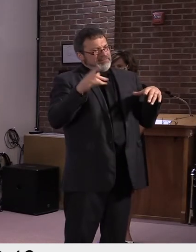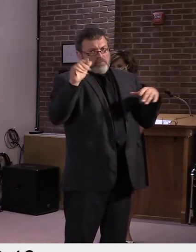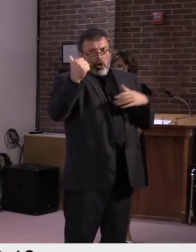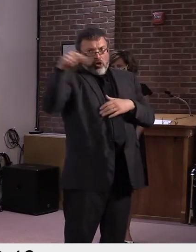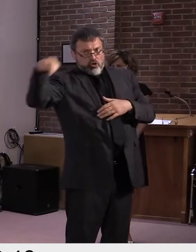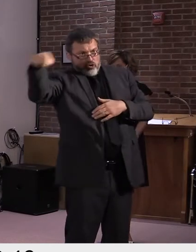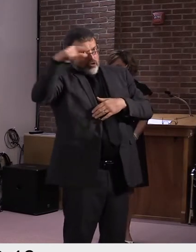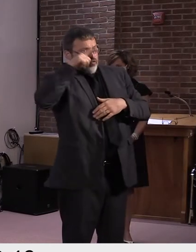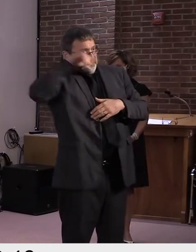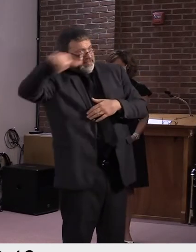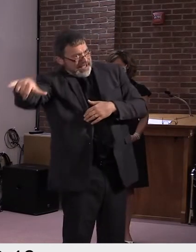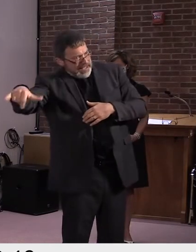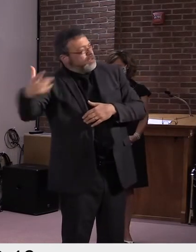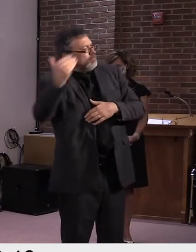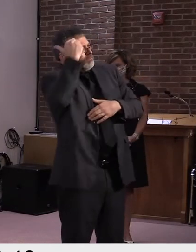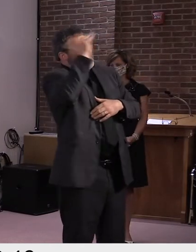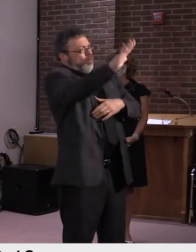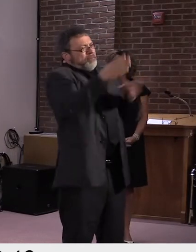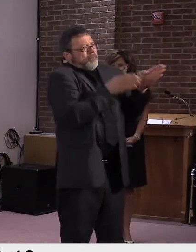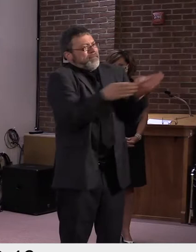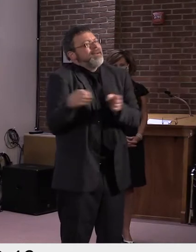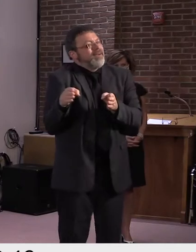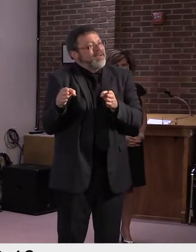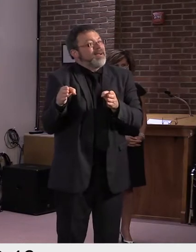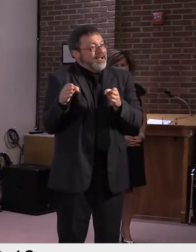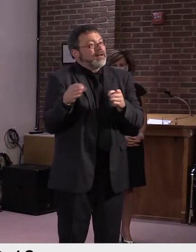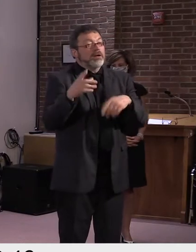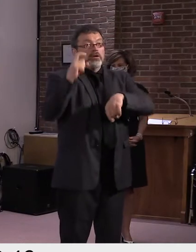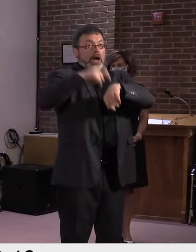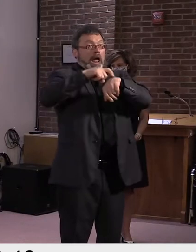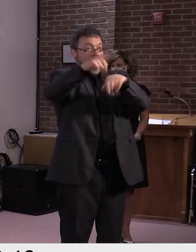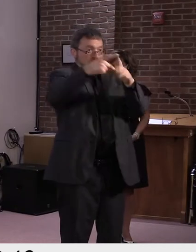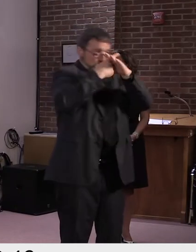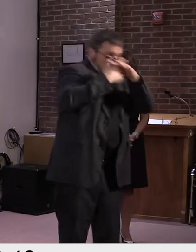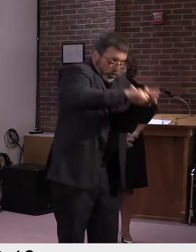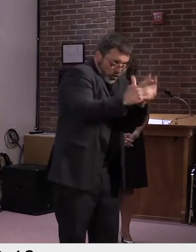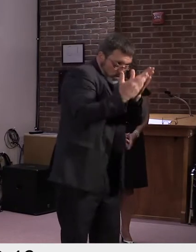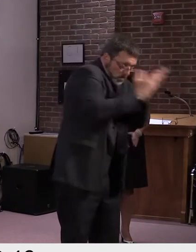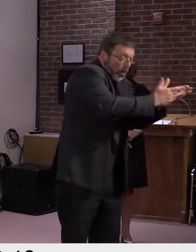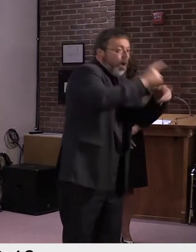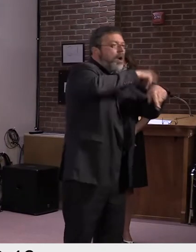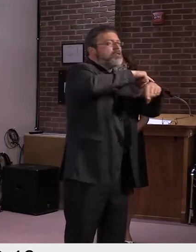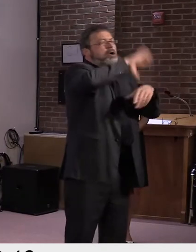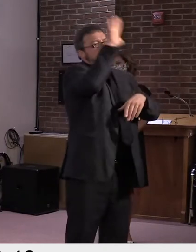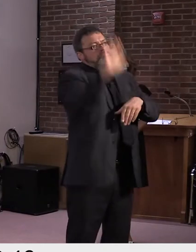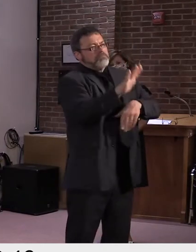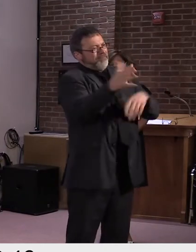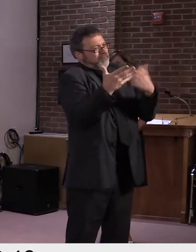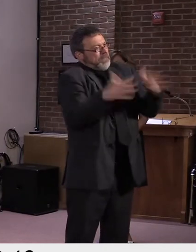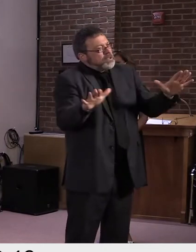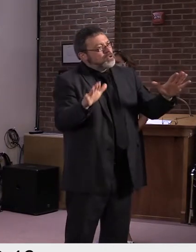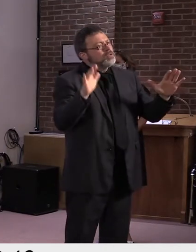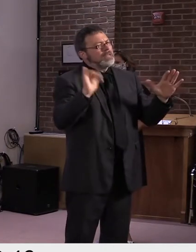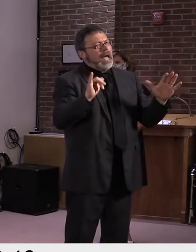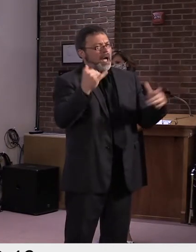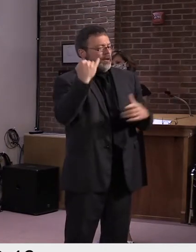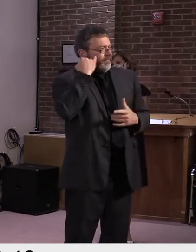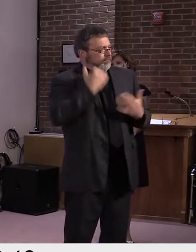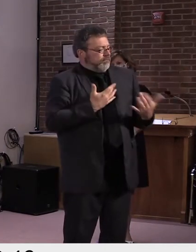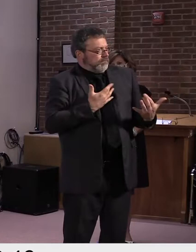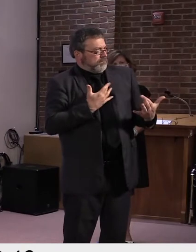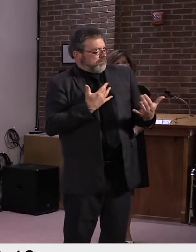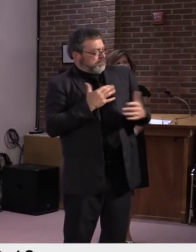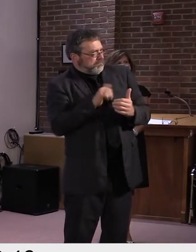going and what time you're anticipated to return, so that if those timelines are missed, that folks can be sent out to check for